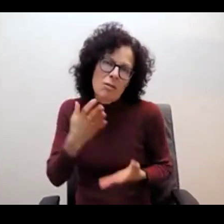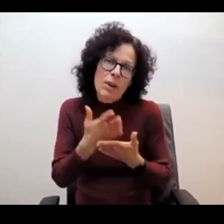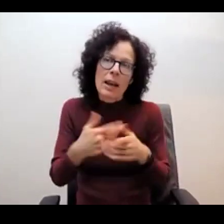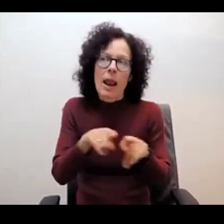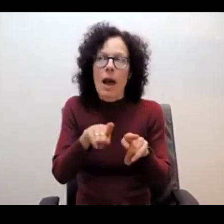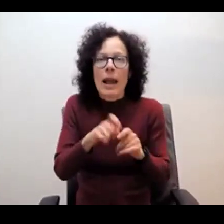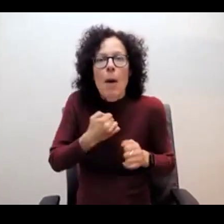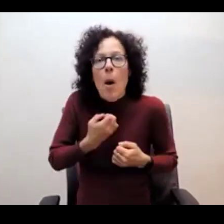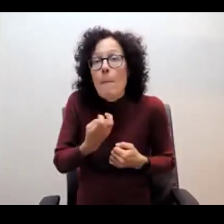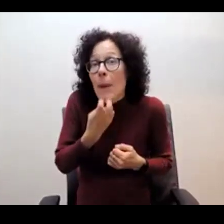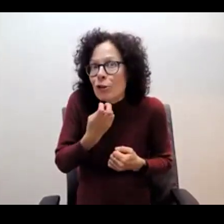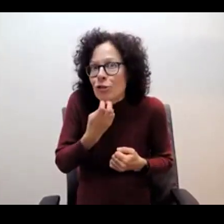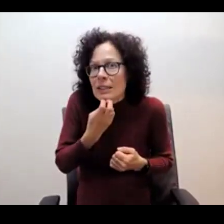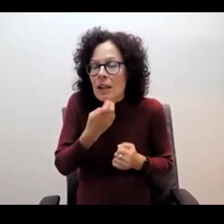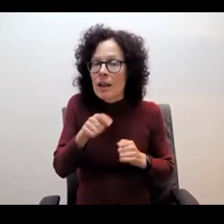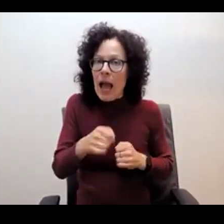storehouse of our energy.